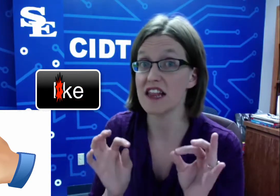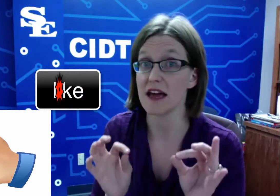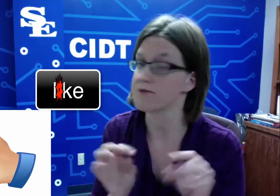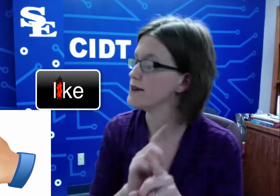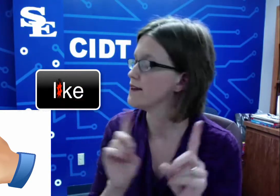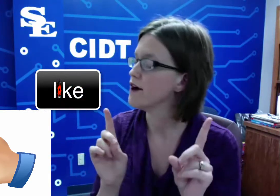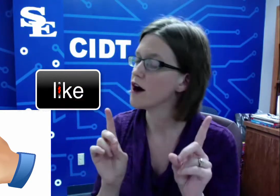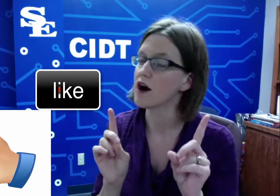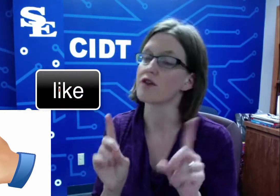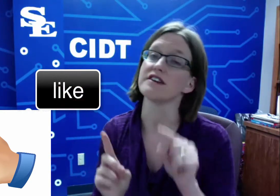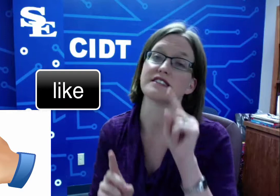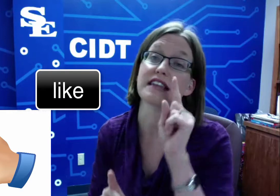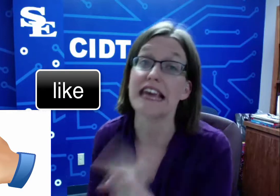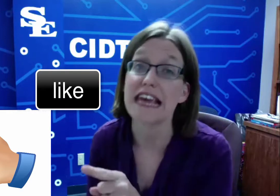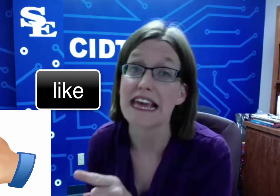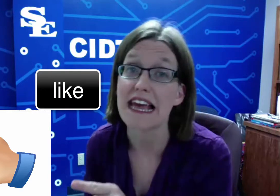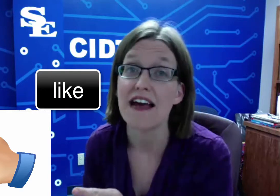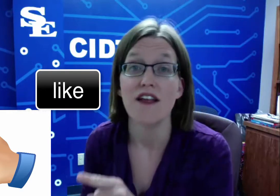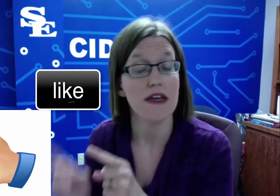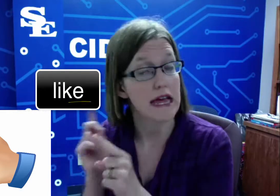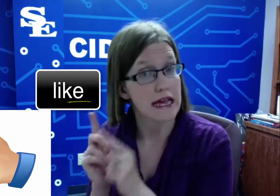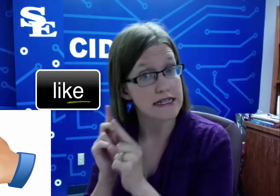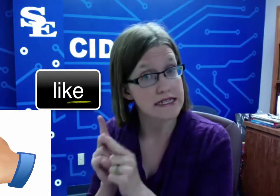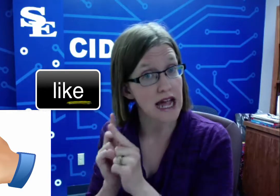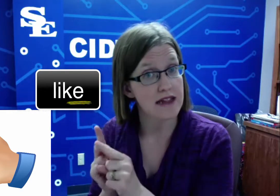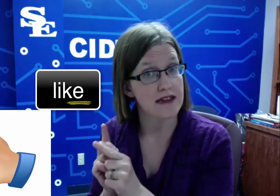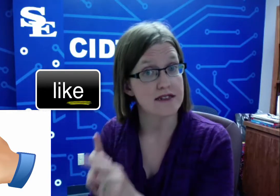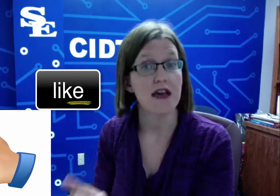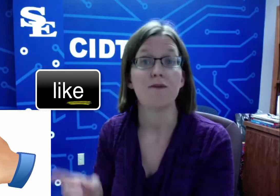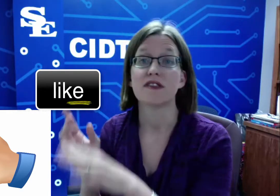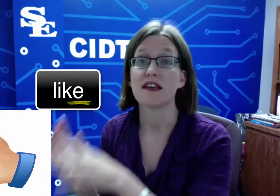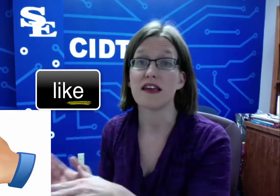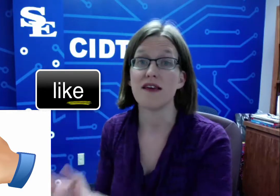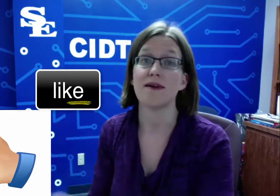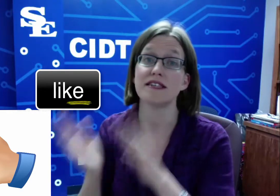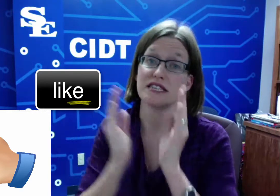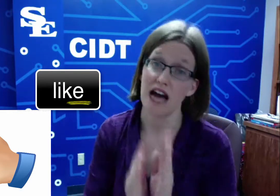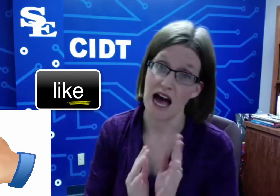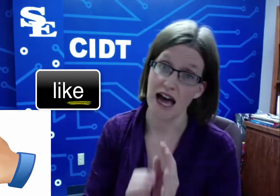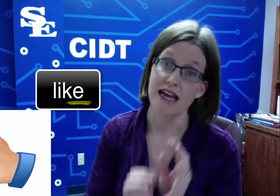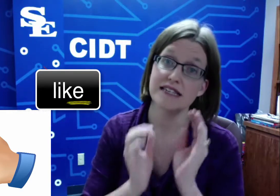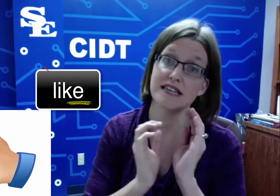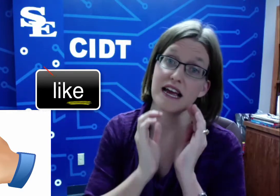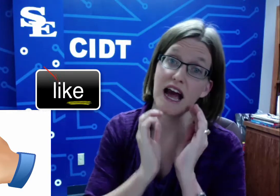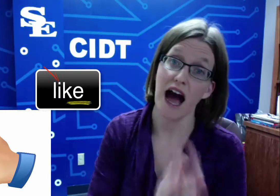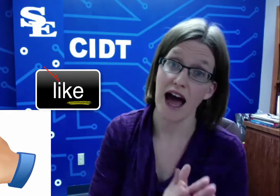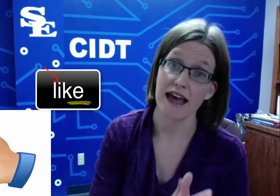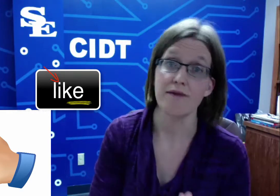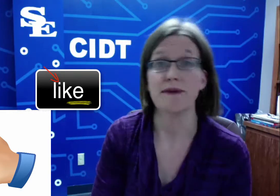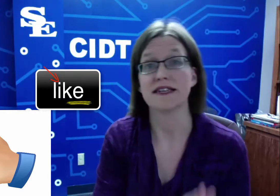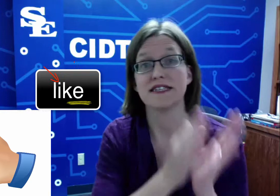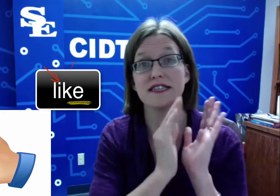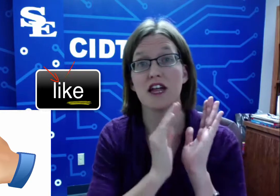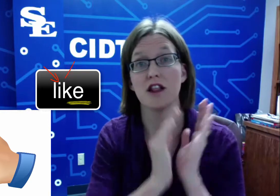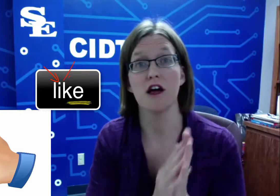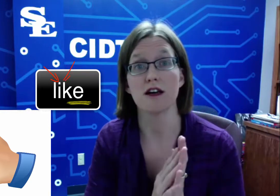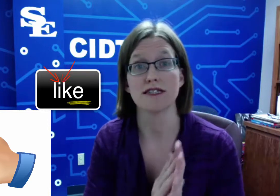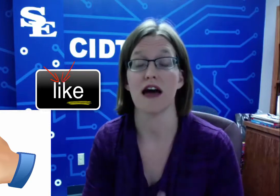lick. But no, there's an E. The E is silent, but the E makes the I say I. Makes it the long sound.